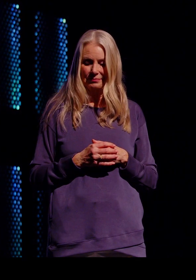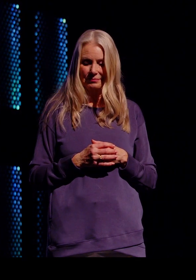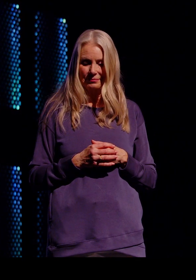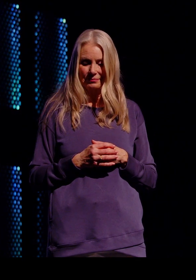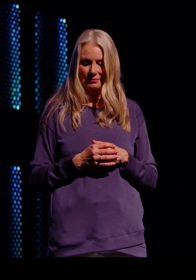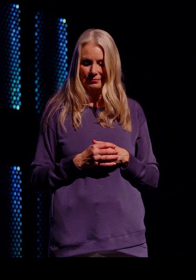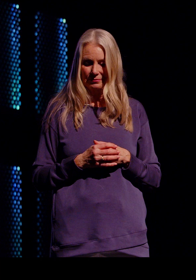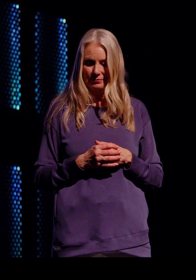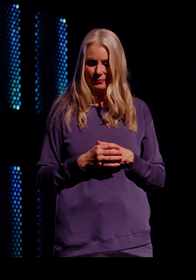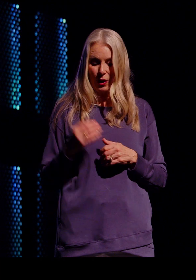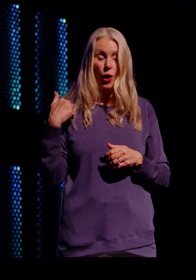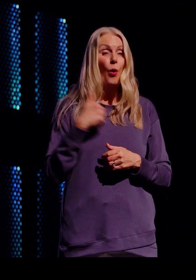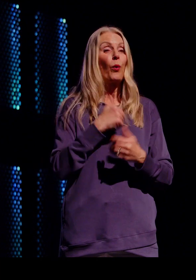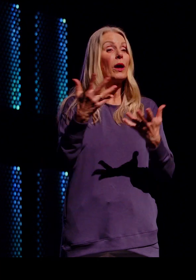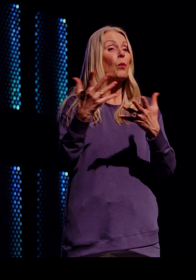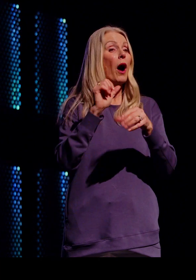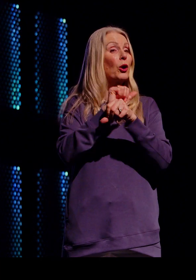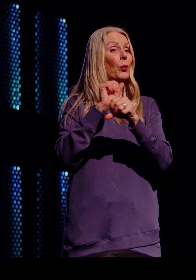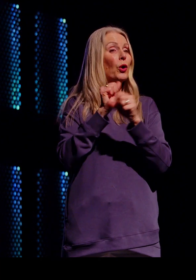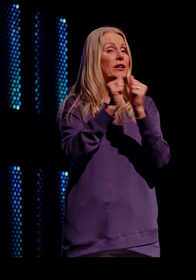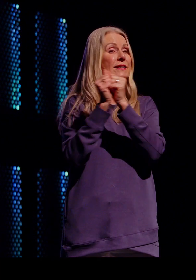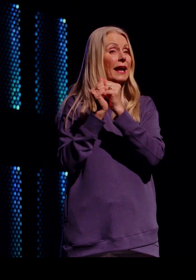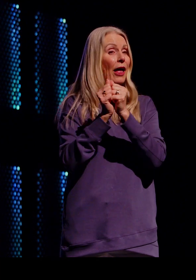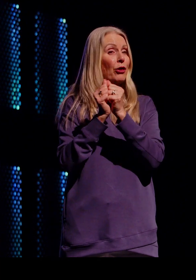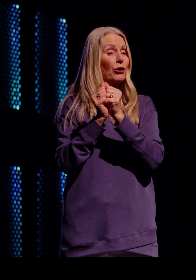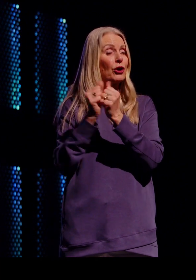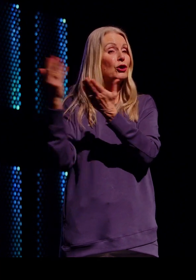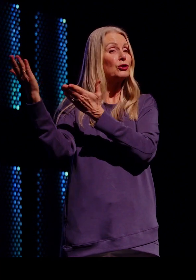We want to work together to bring